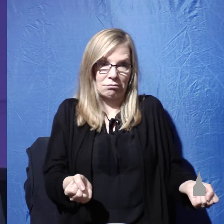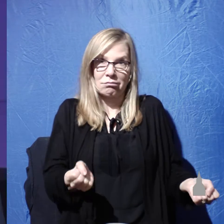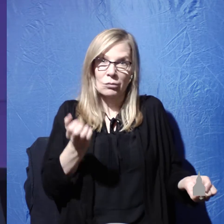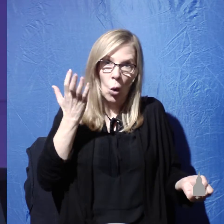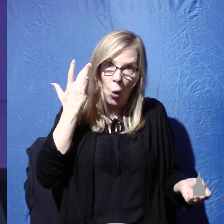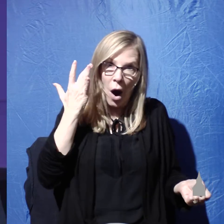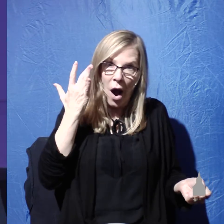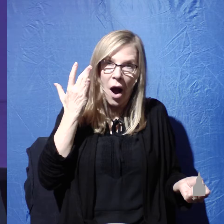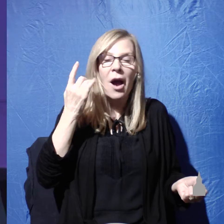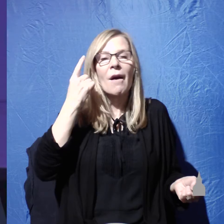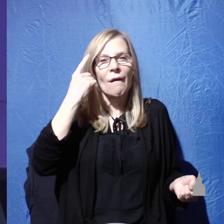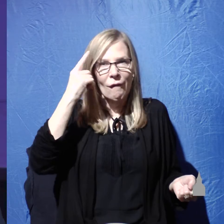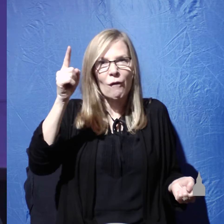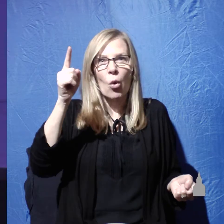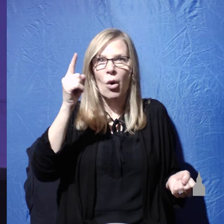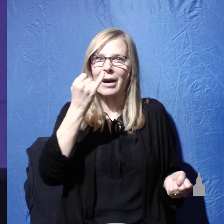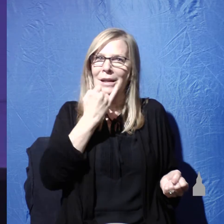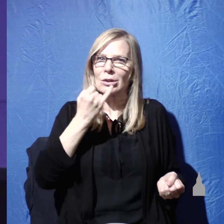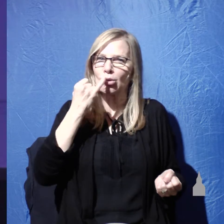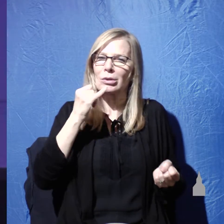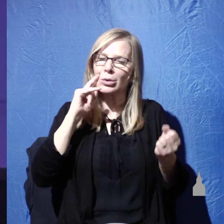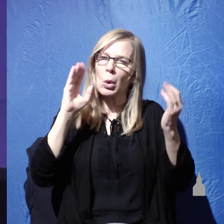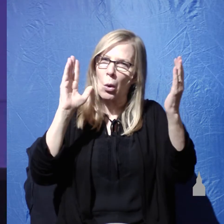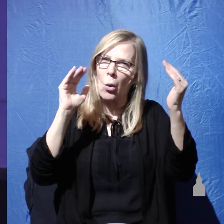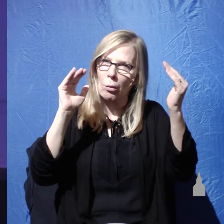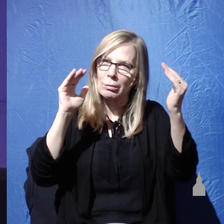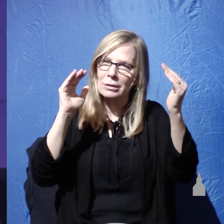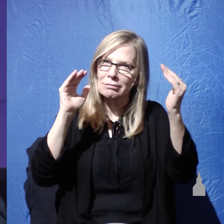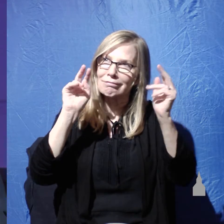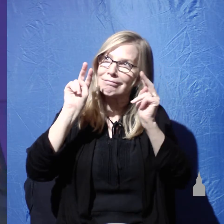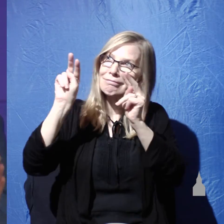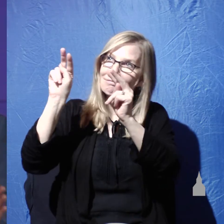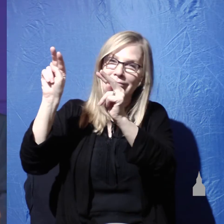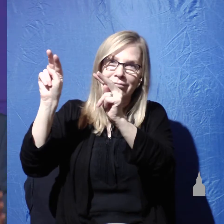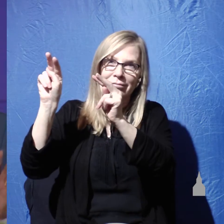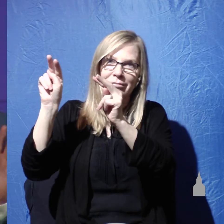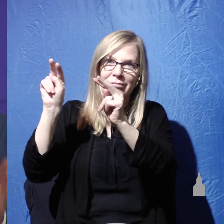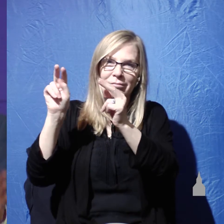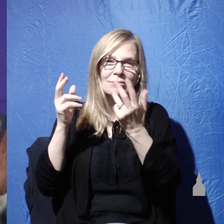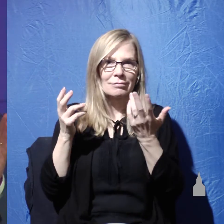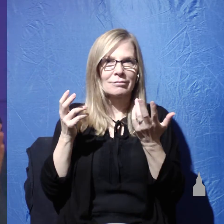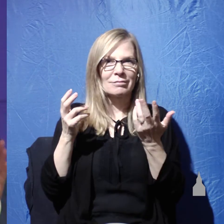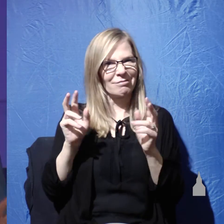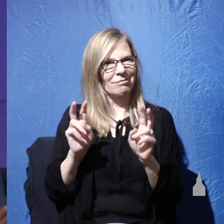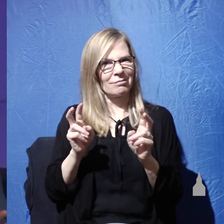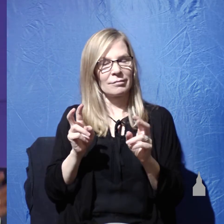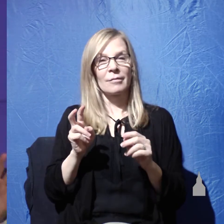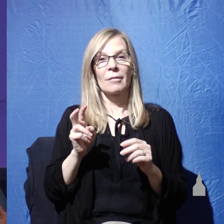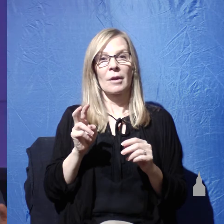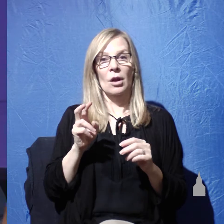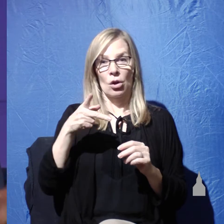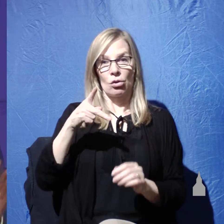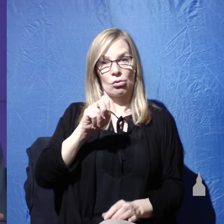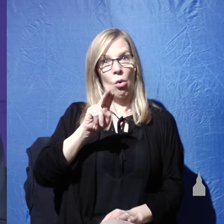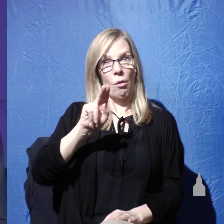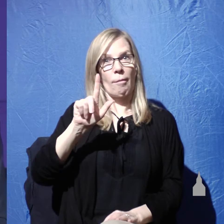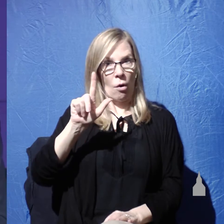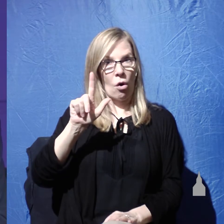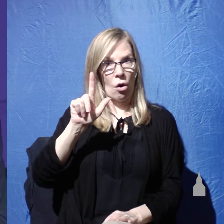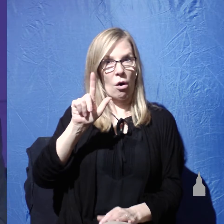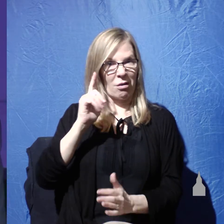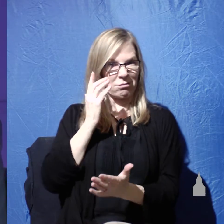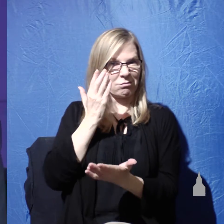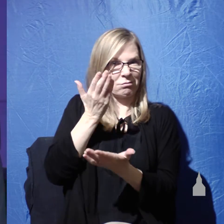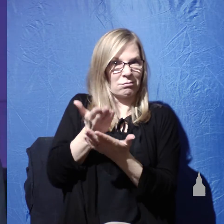of Israel." Having just told us in verse 16 that Paul entered the city of Rome, and instead of being placed in